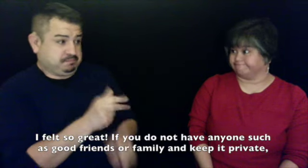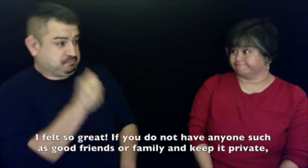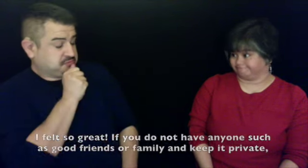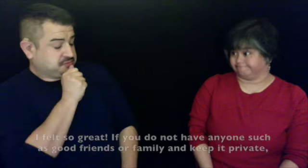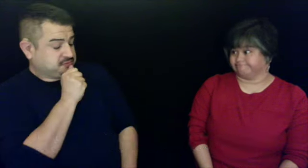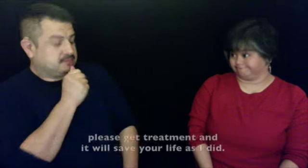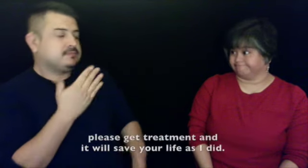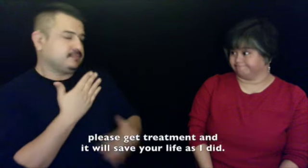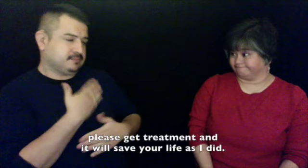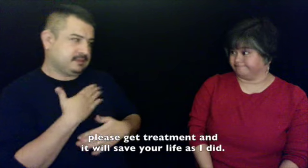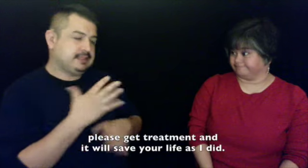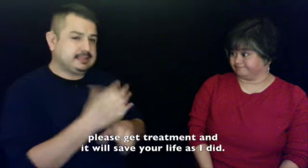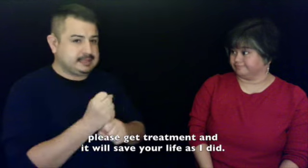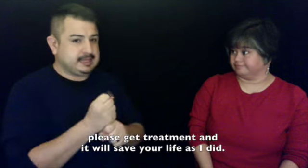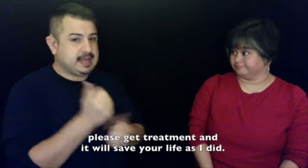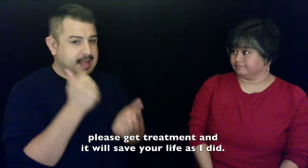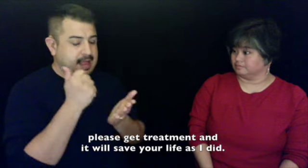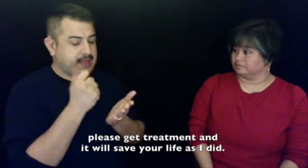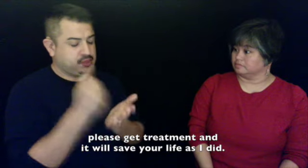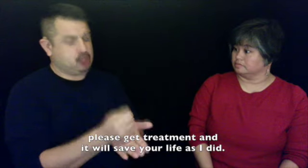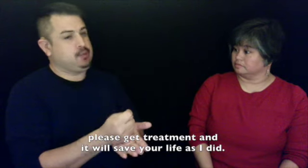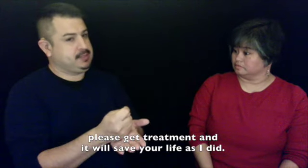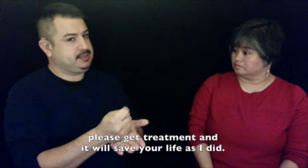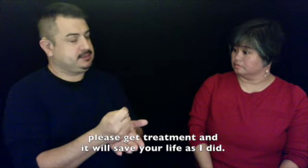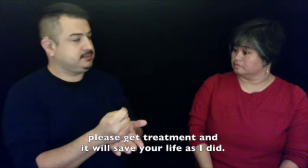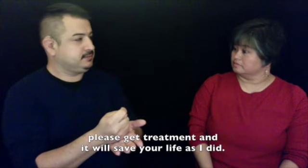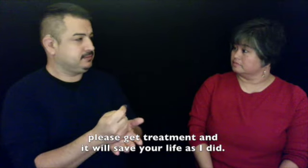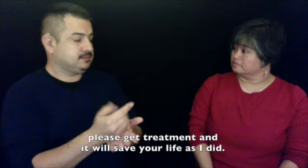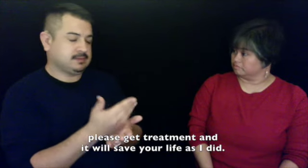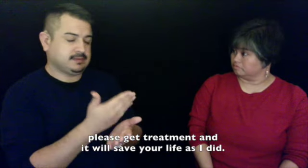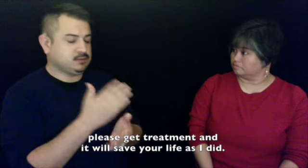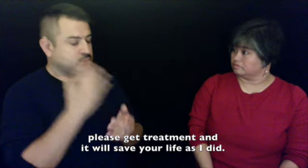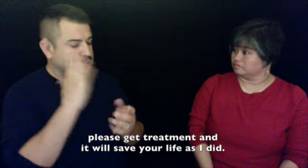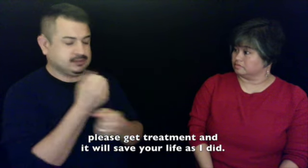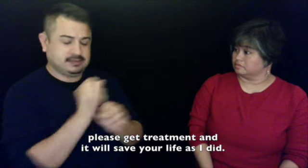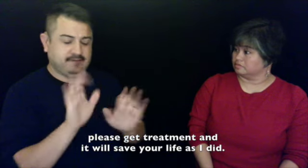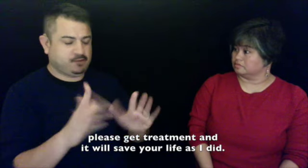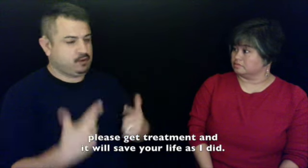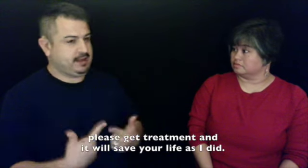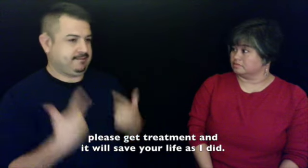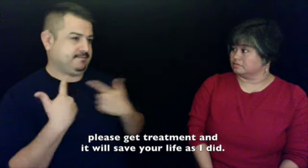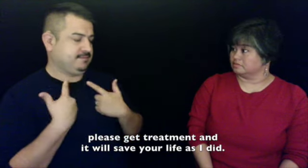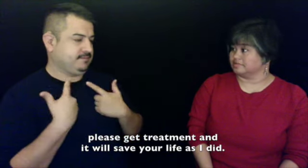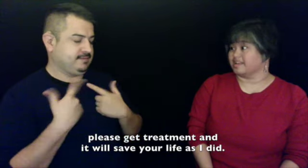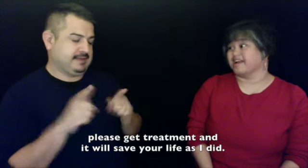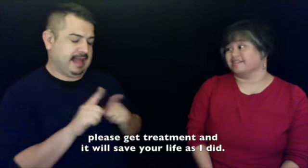private, please get treatment. It will save your life, as I did.